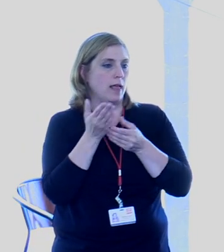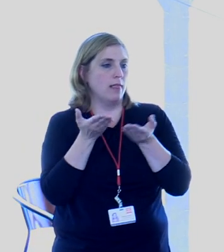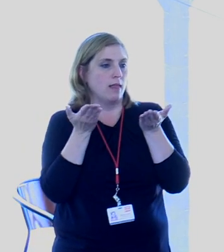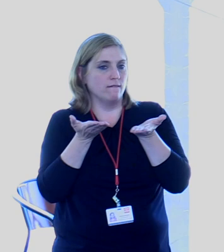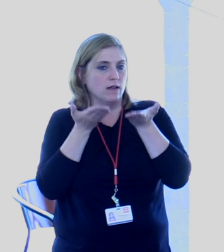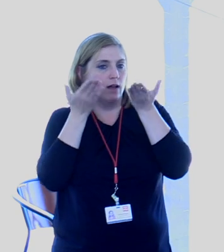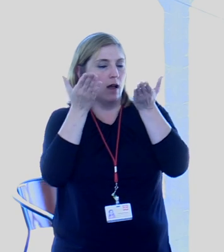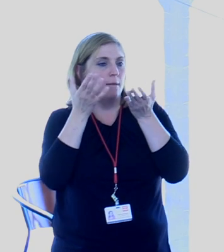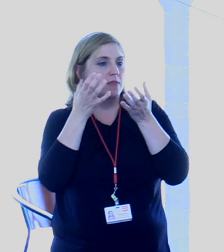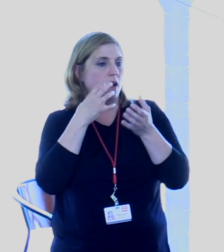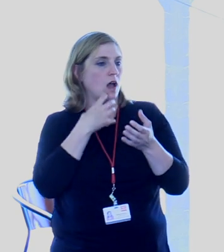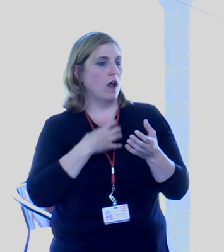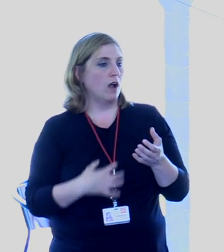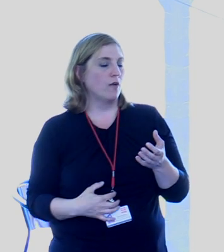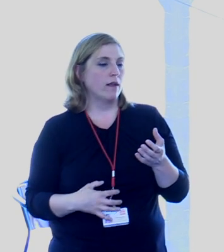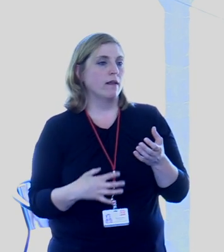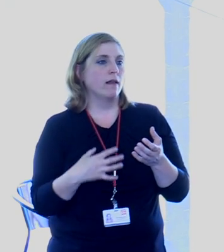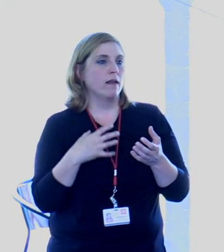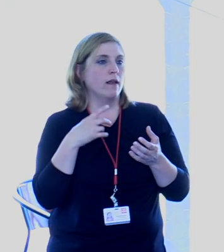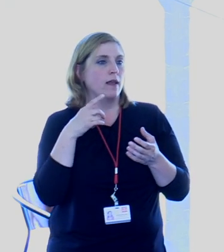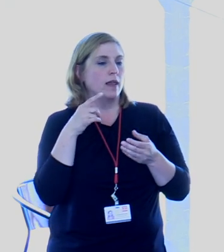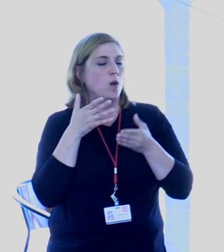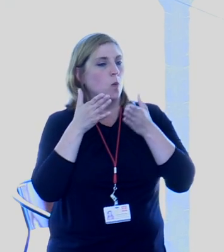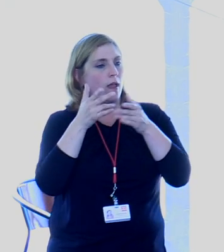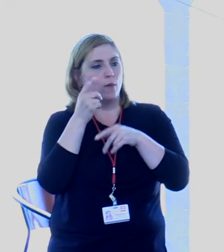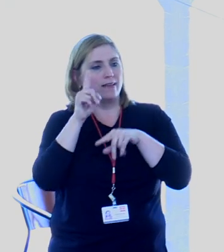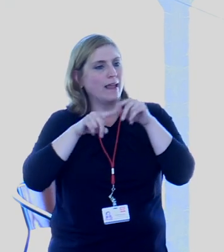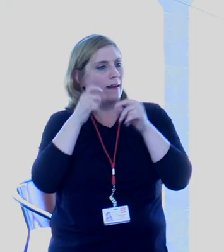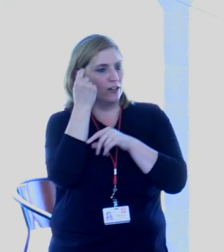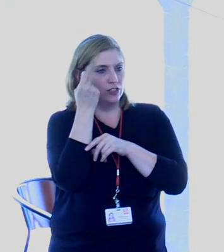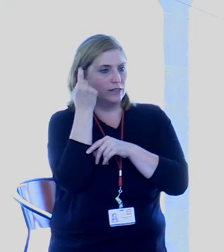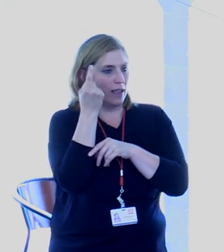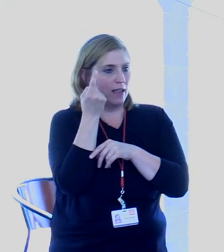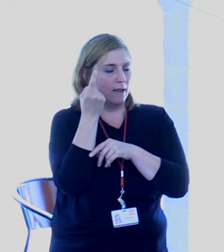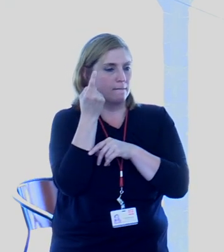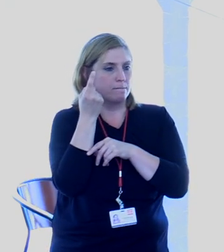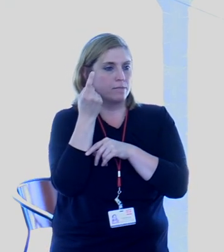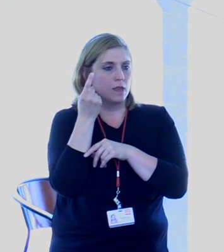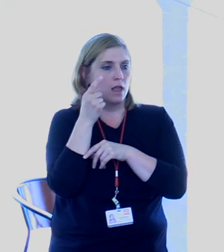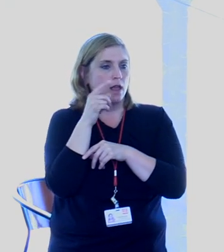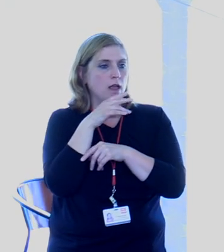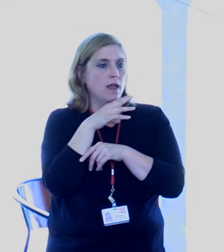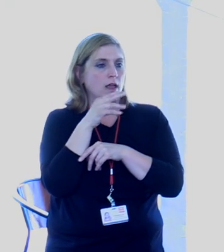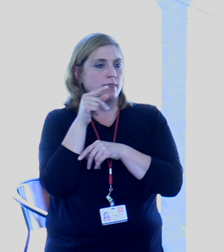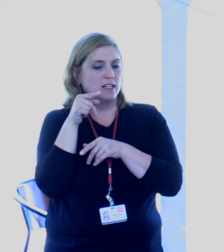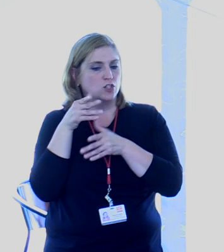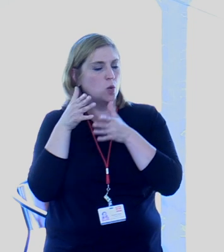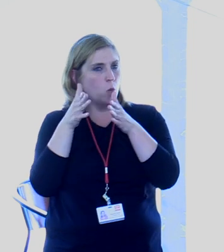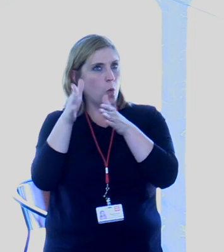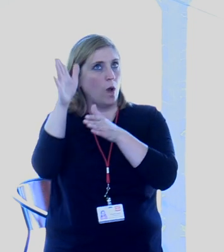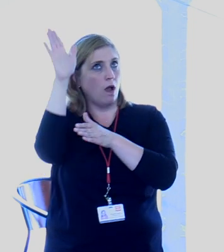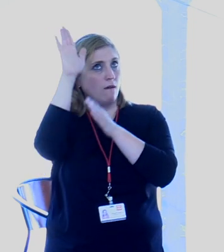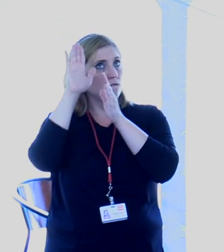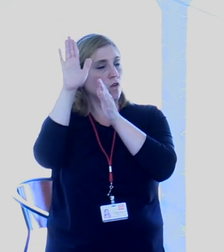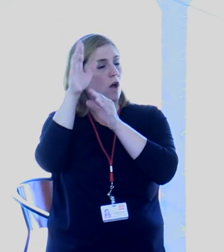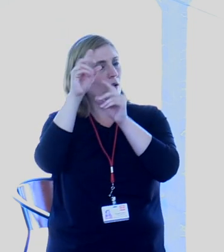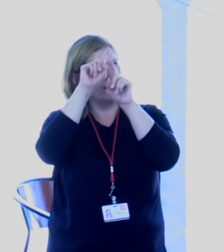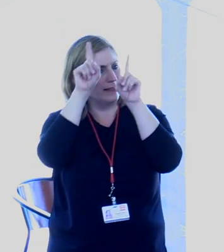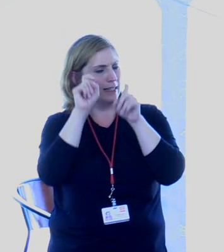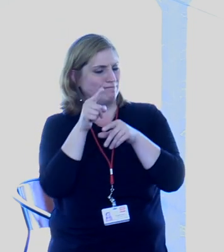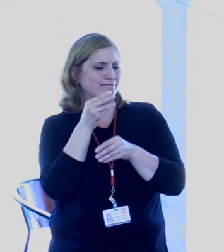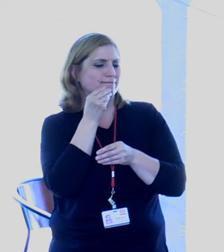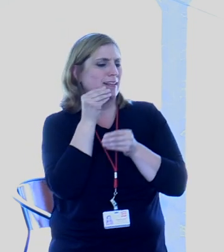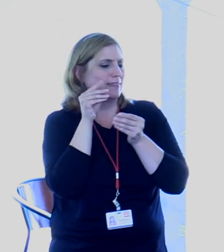is, okay? This elevation of our appetites, but in a way we can't understand. And this is the way that the Father tests us. Eat